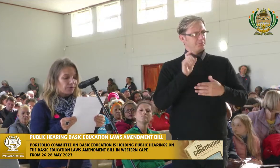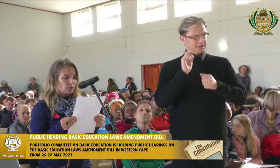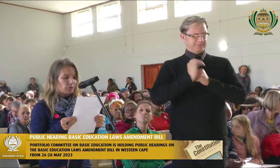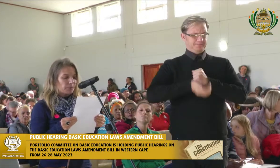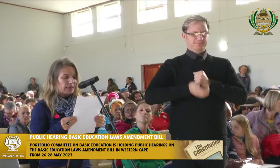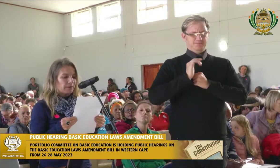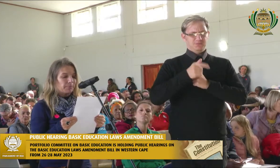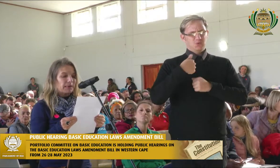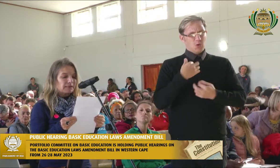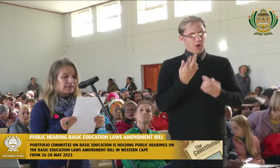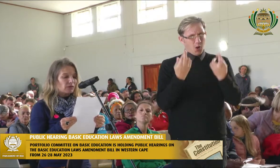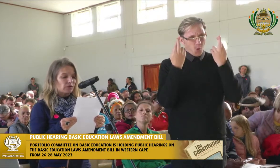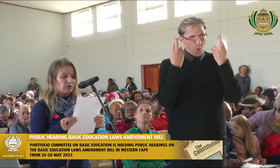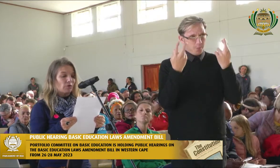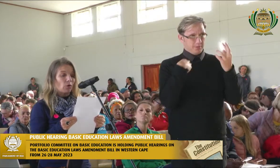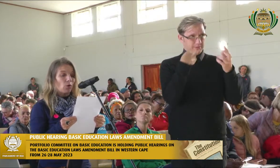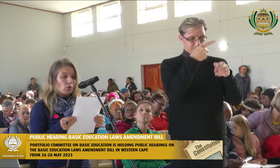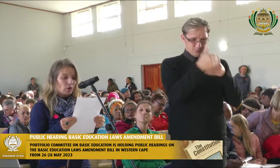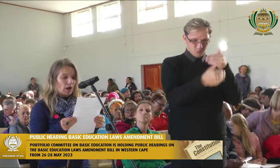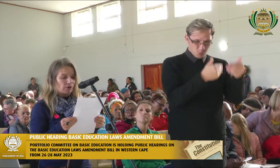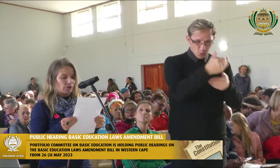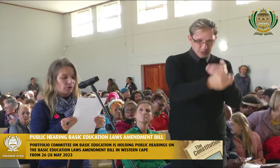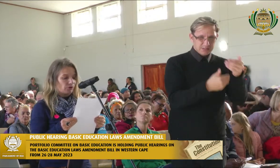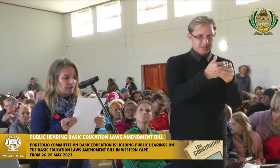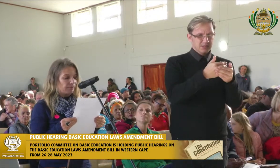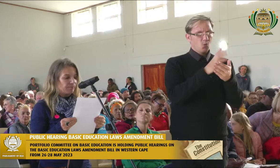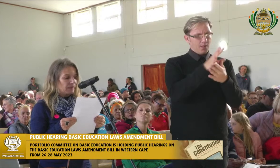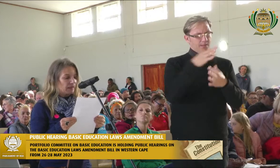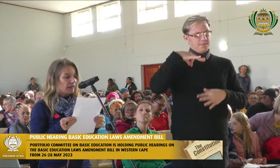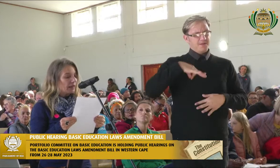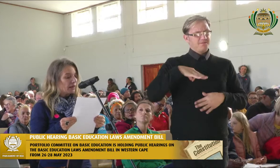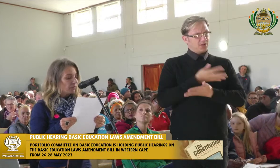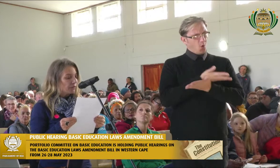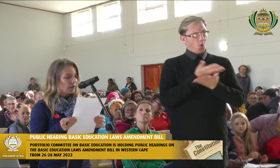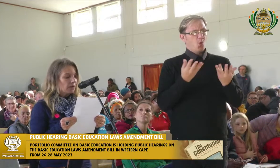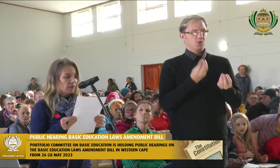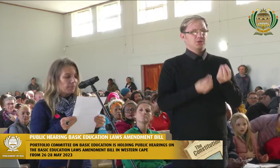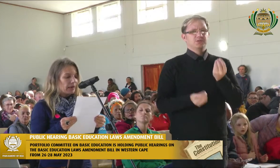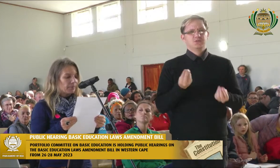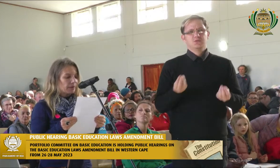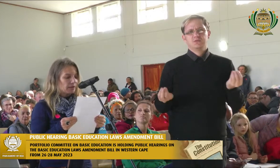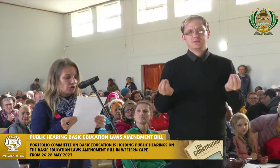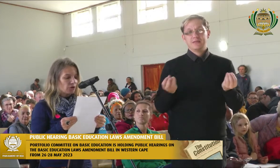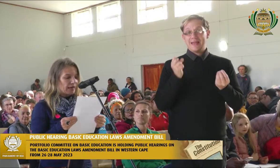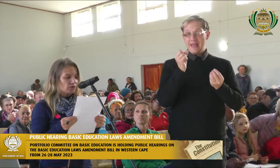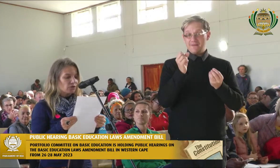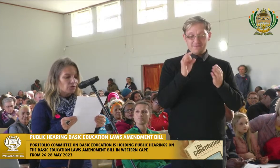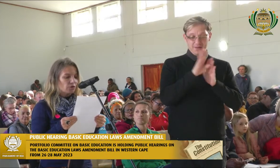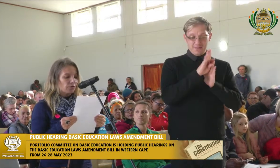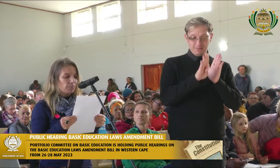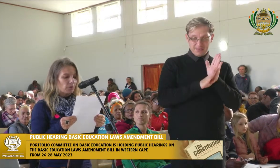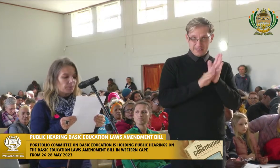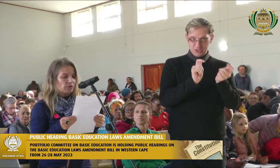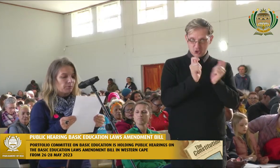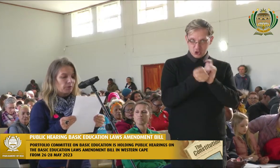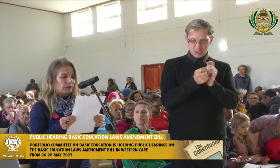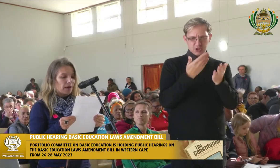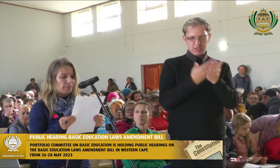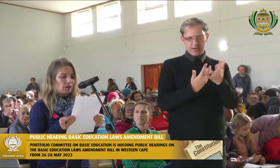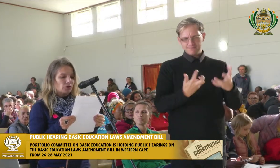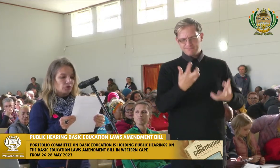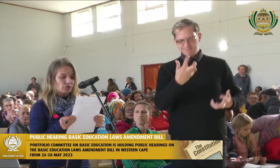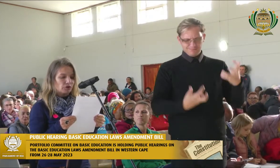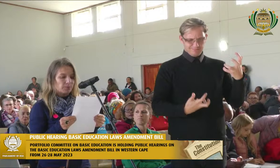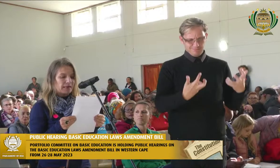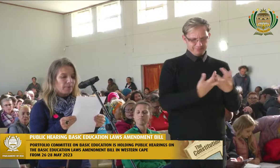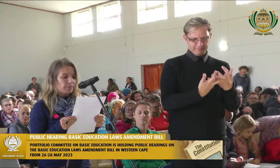this effort will be in the best interest of all our children. If the Bella Bill is changed to serve the purpose of building